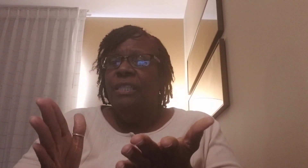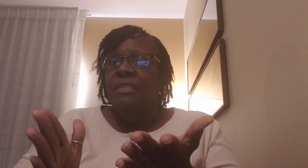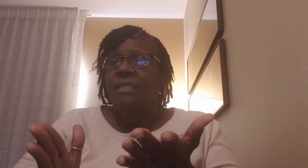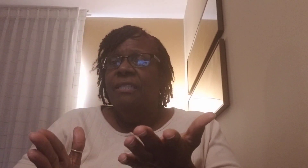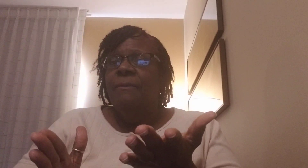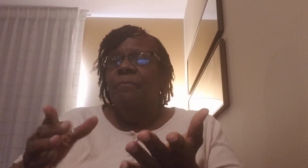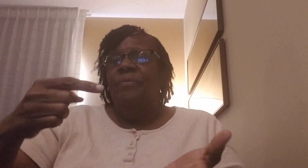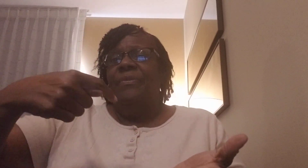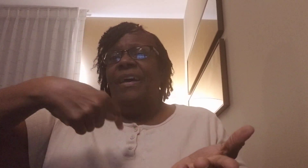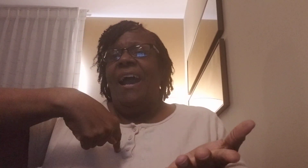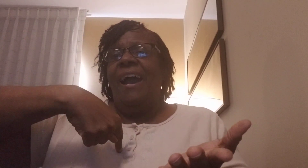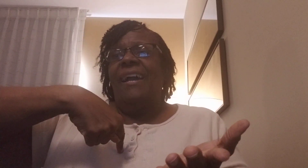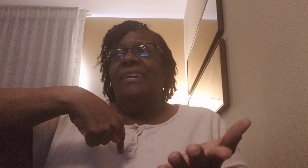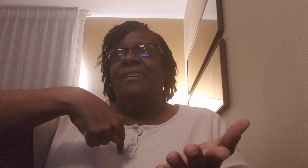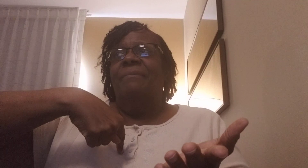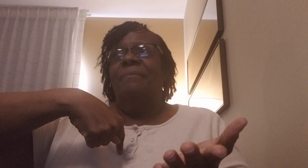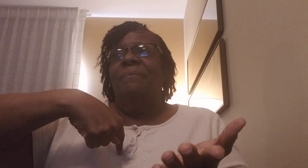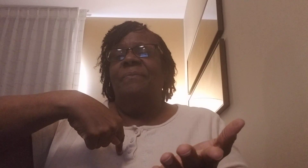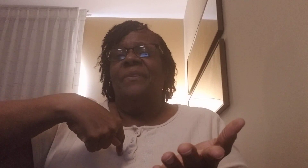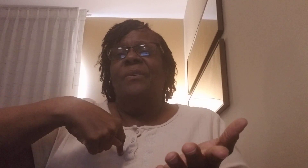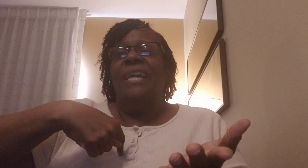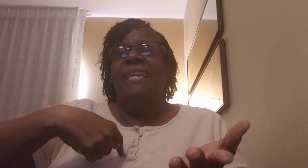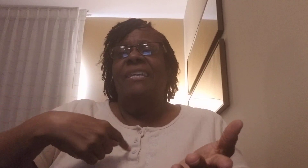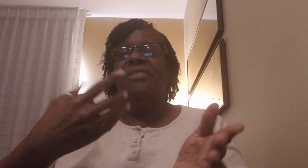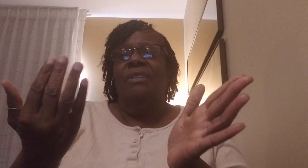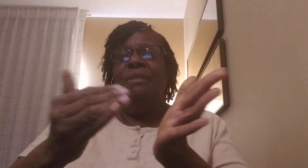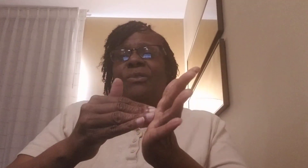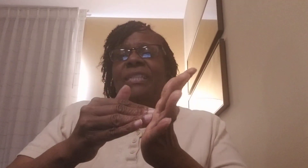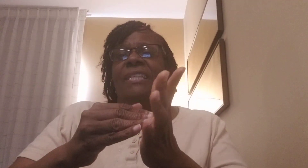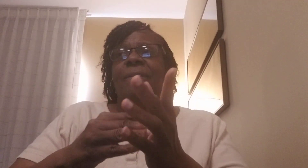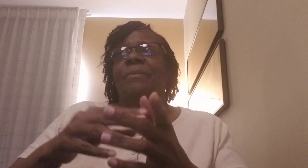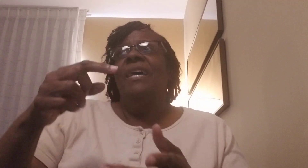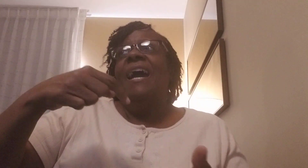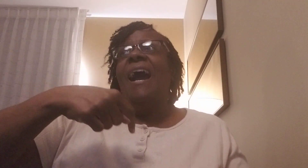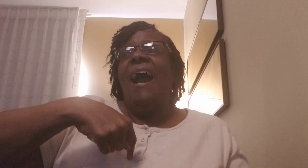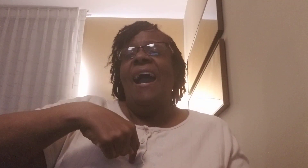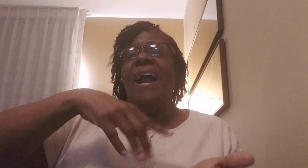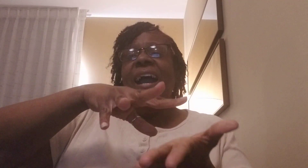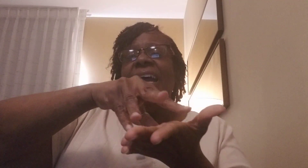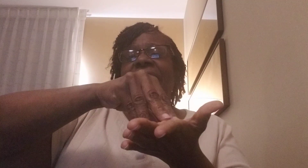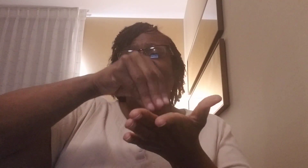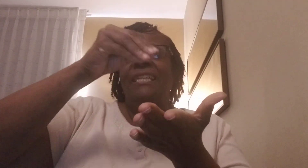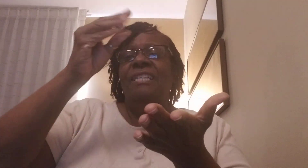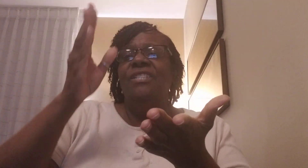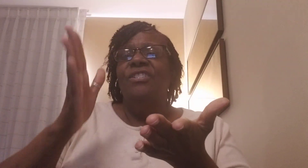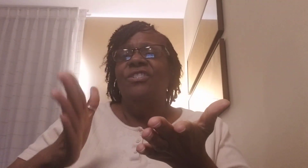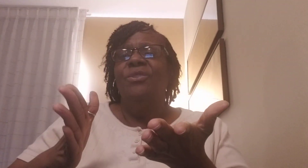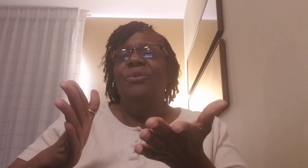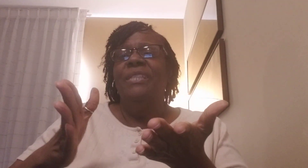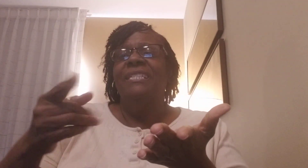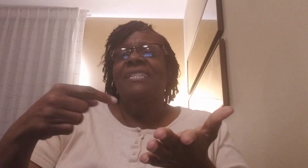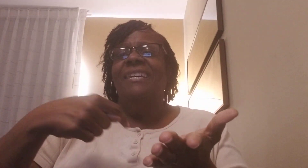student, I. Okay? So let me do it again. I, student,